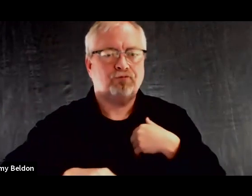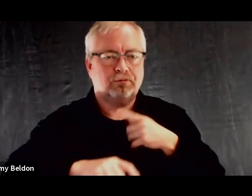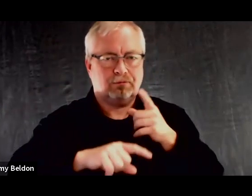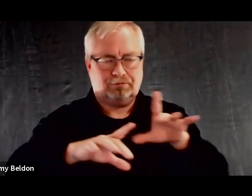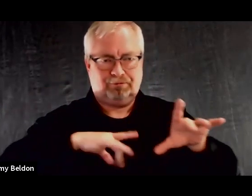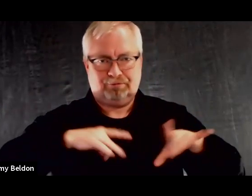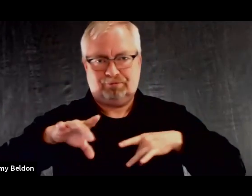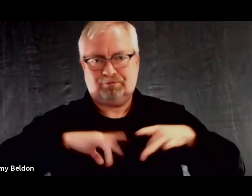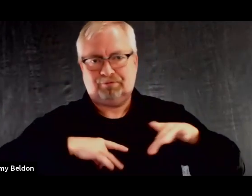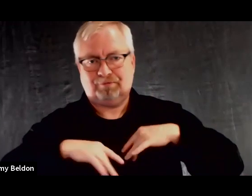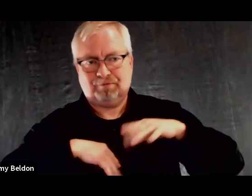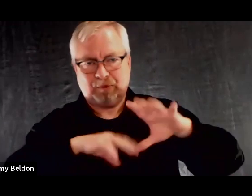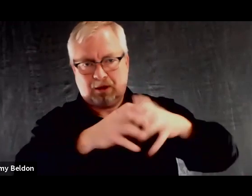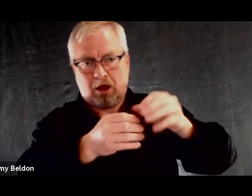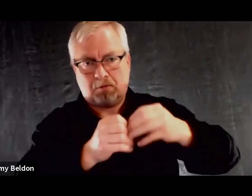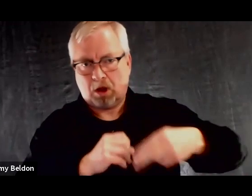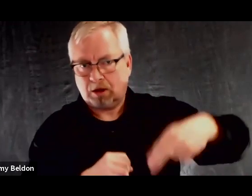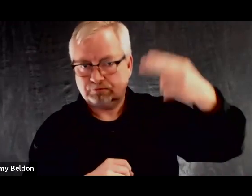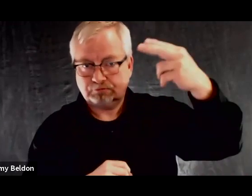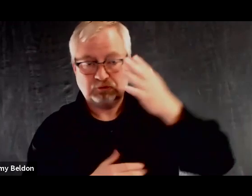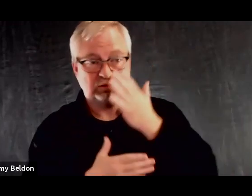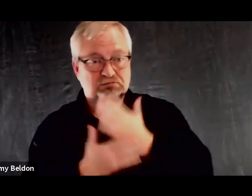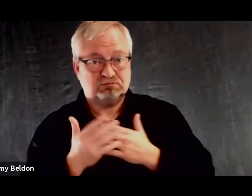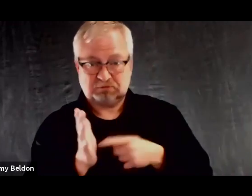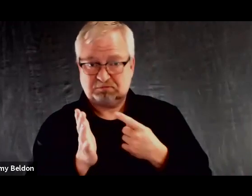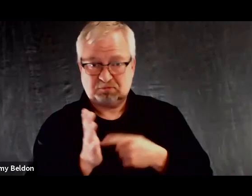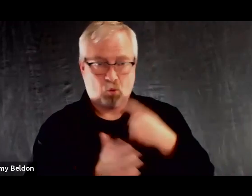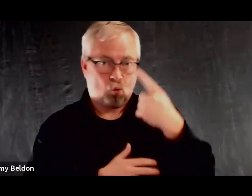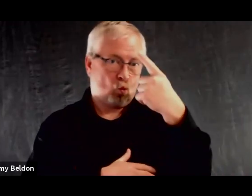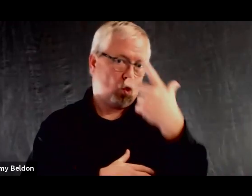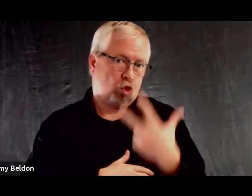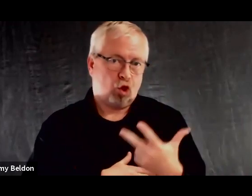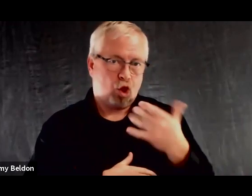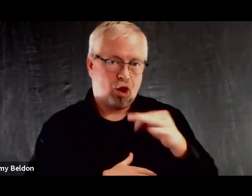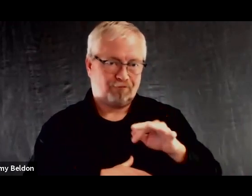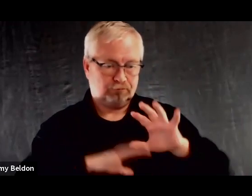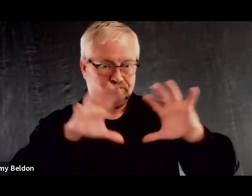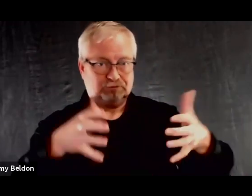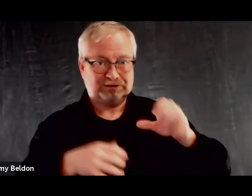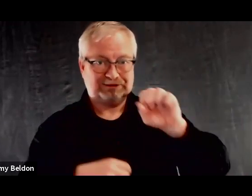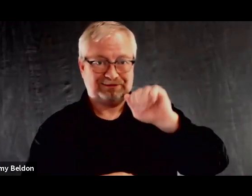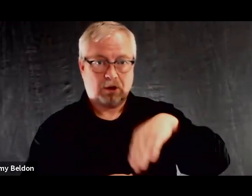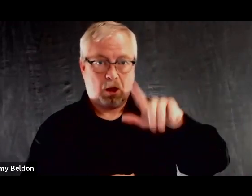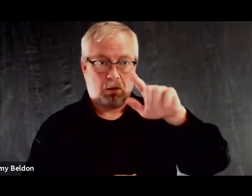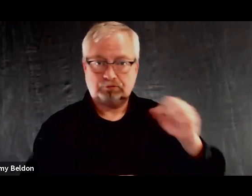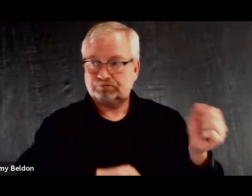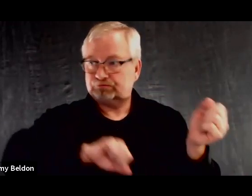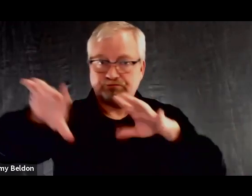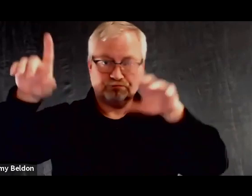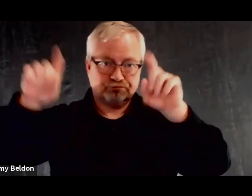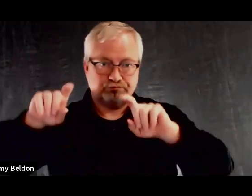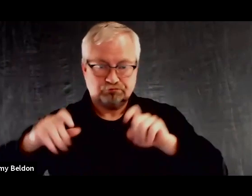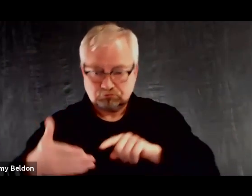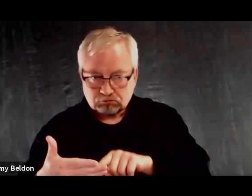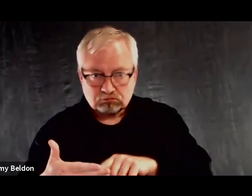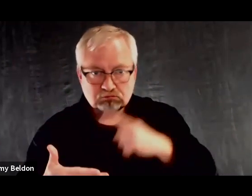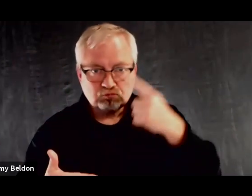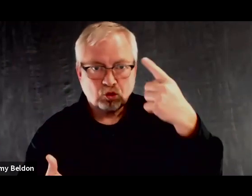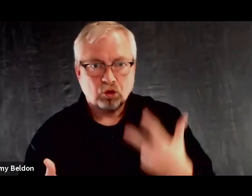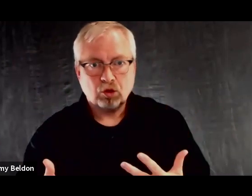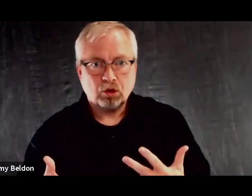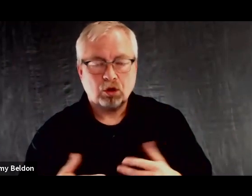Some days a third of the specimens that come in are positive here. But we have to recognize that those